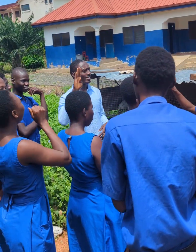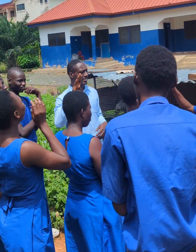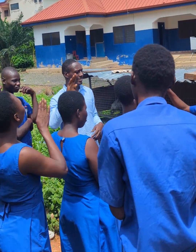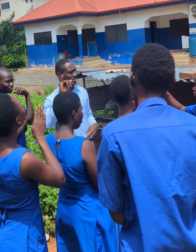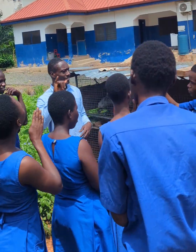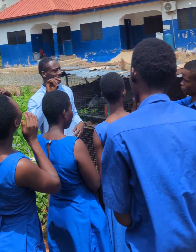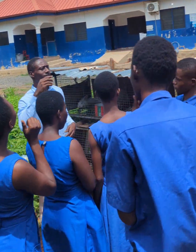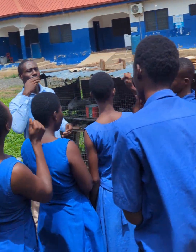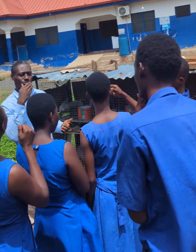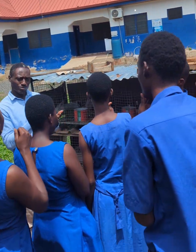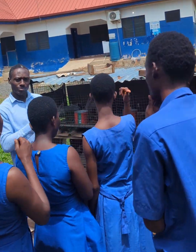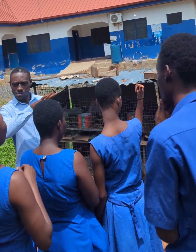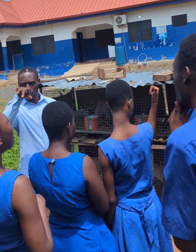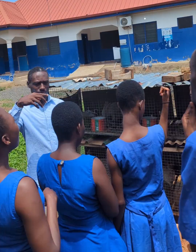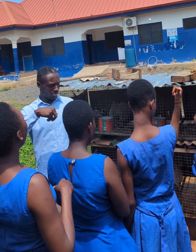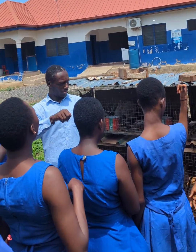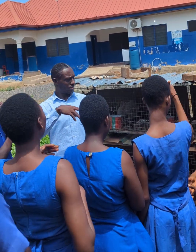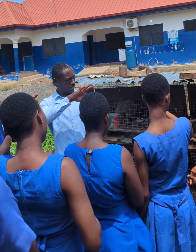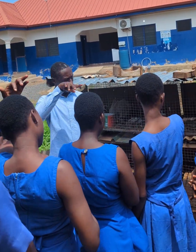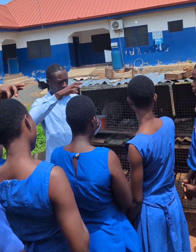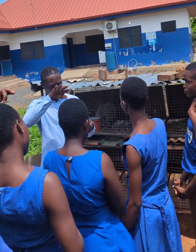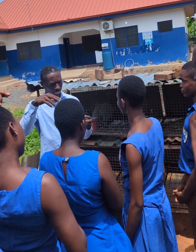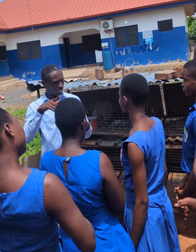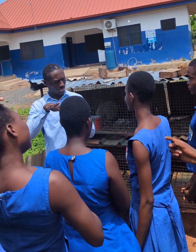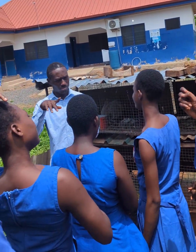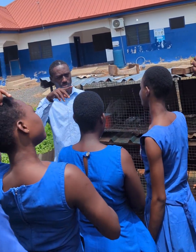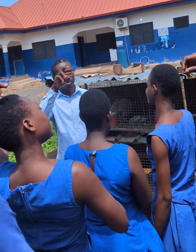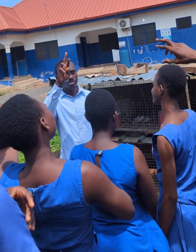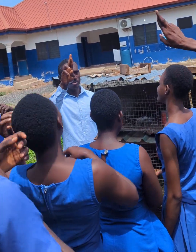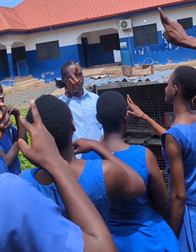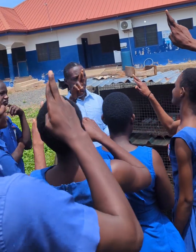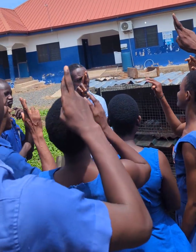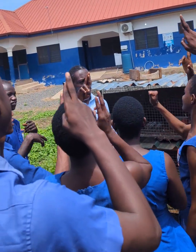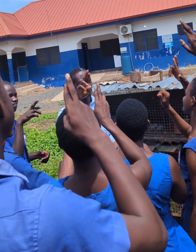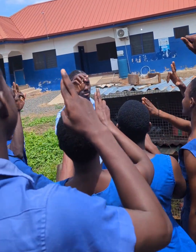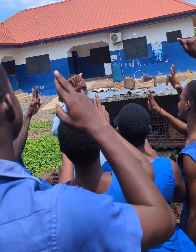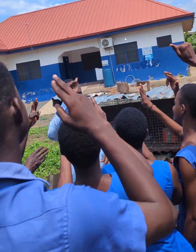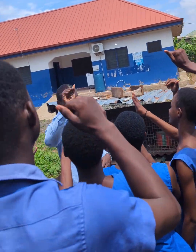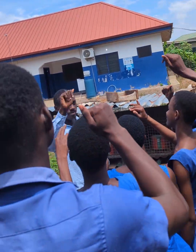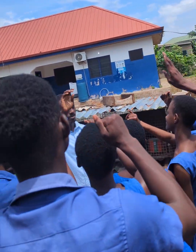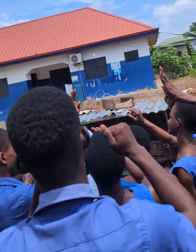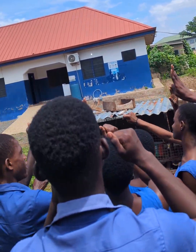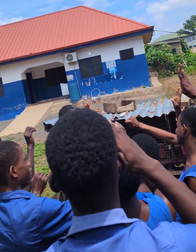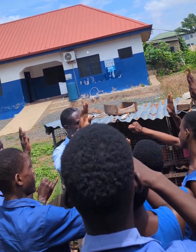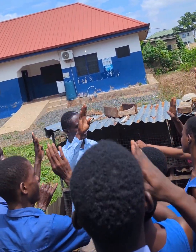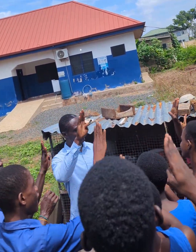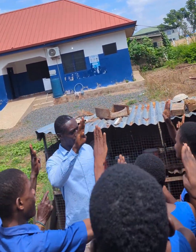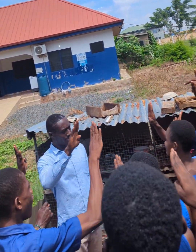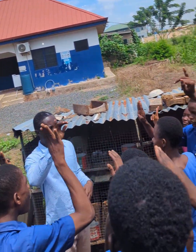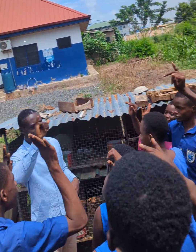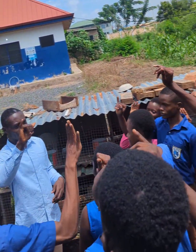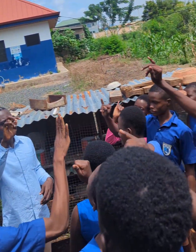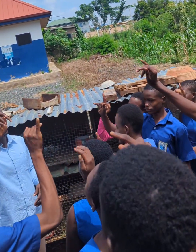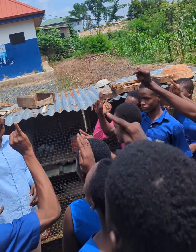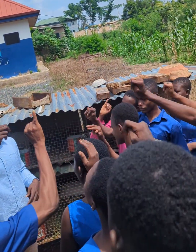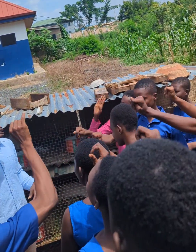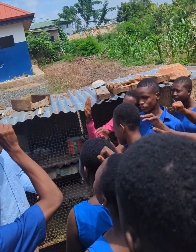learners. At the farm, we learn about what rabbits eat and where they sleep and how they